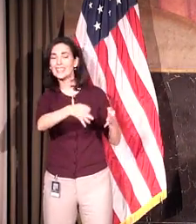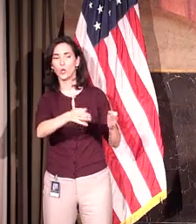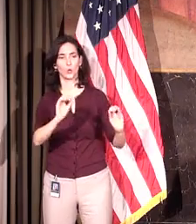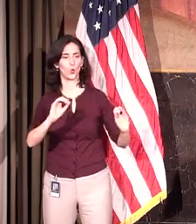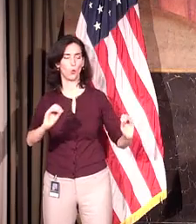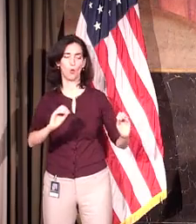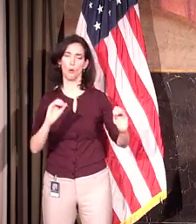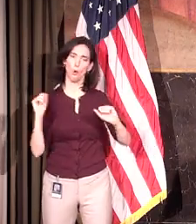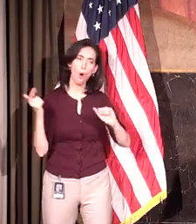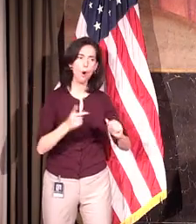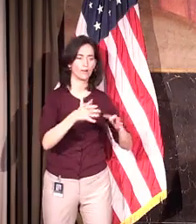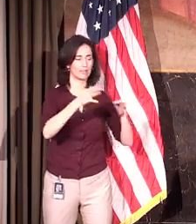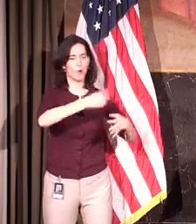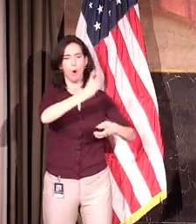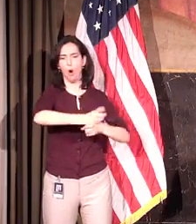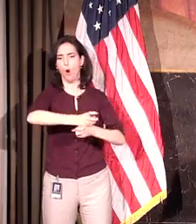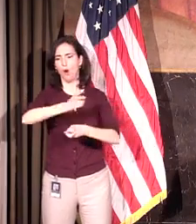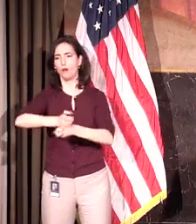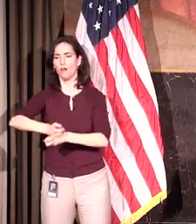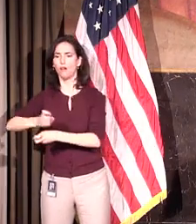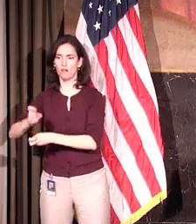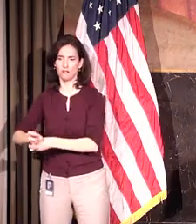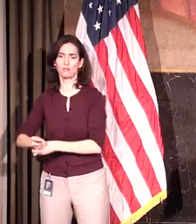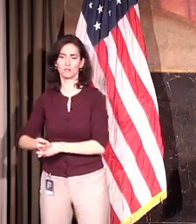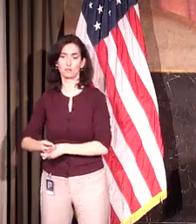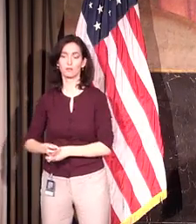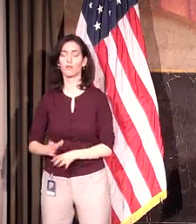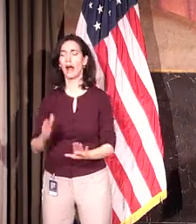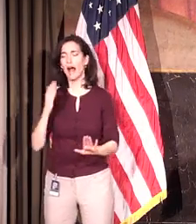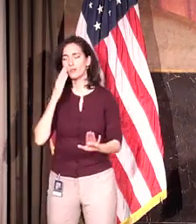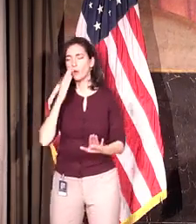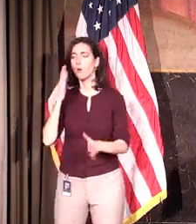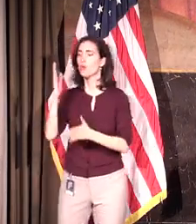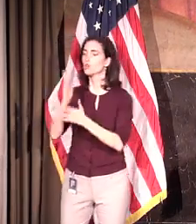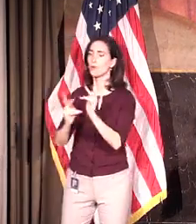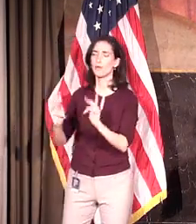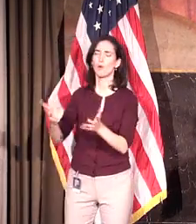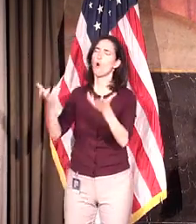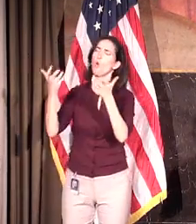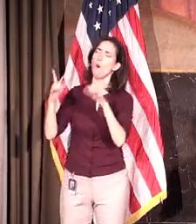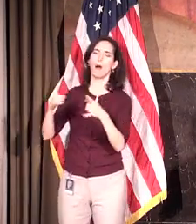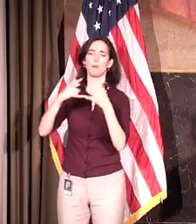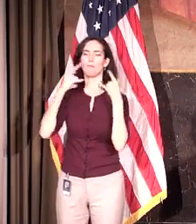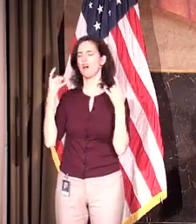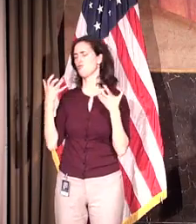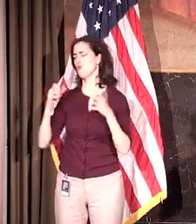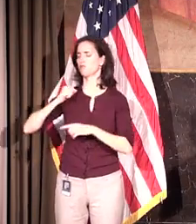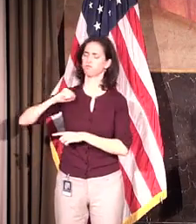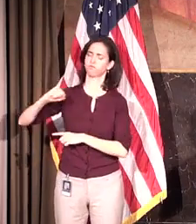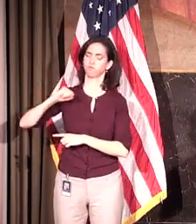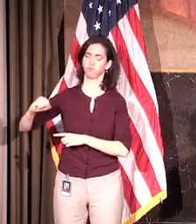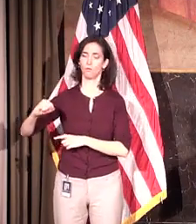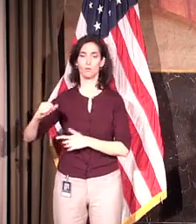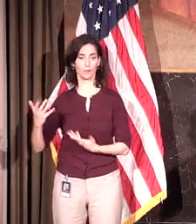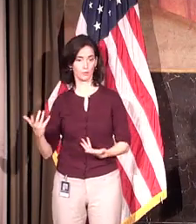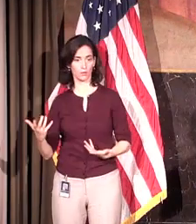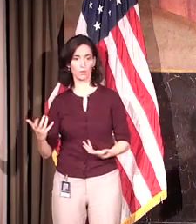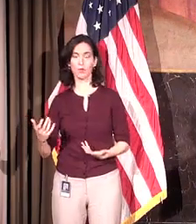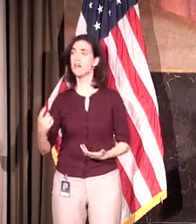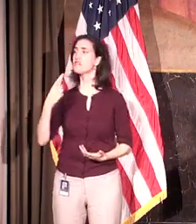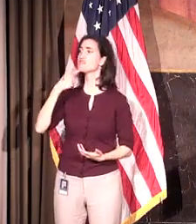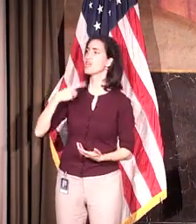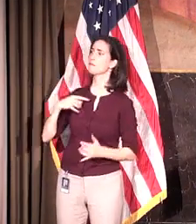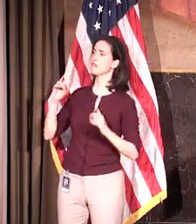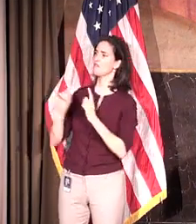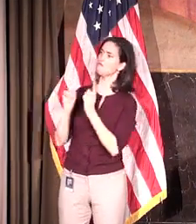And I know that there are people who don't want to wear a mask. They don't want to be told that they should